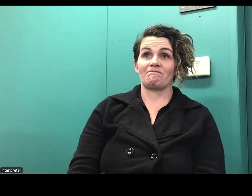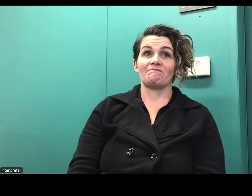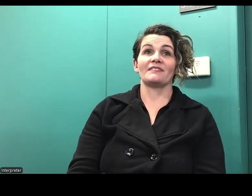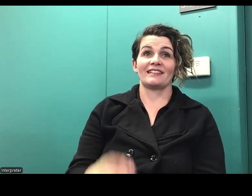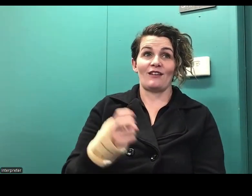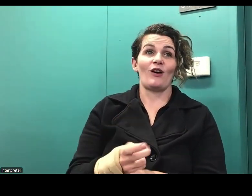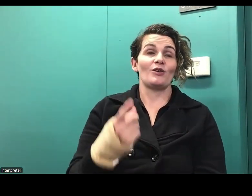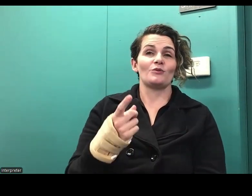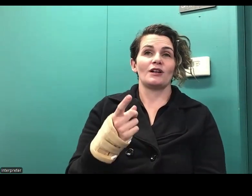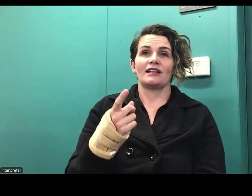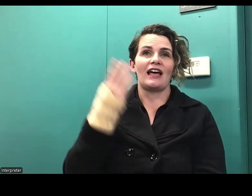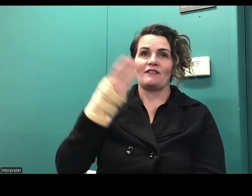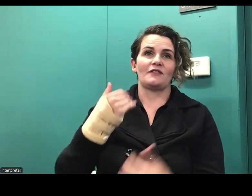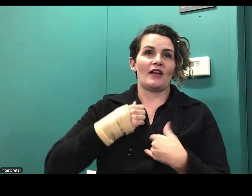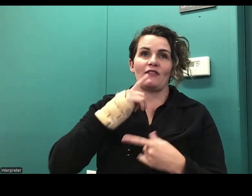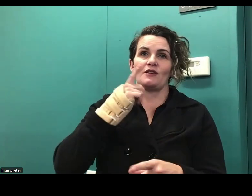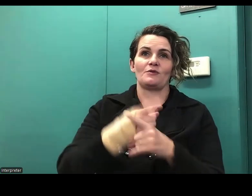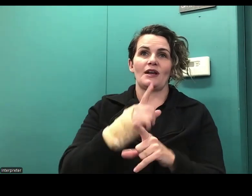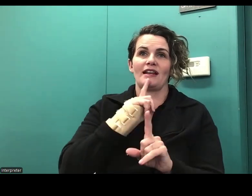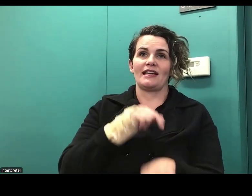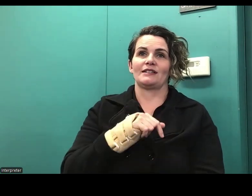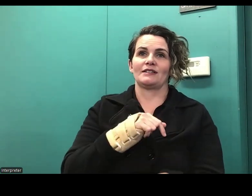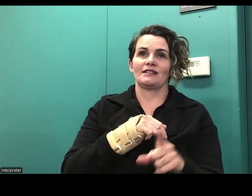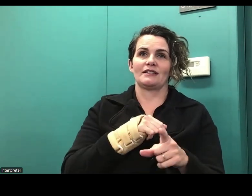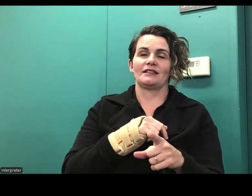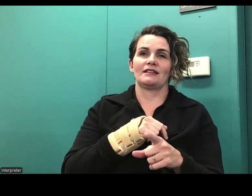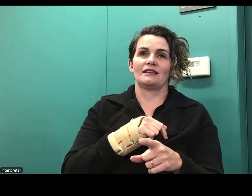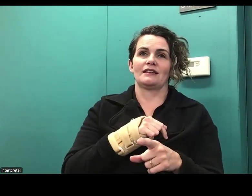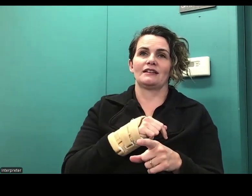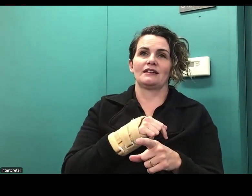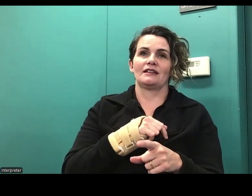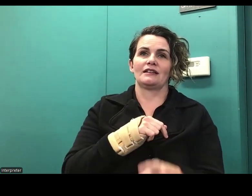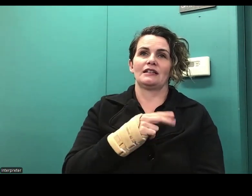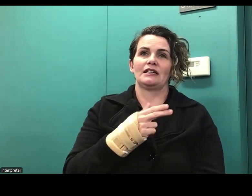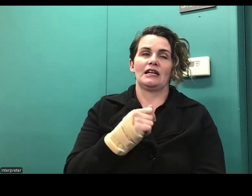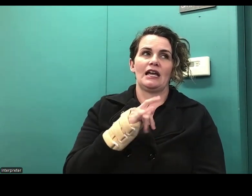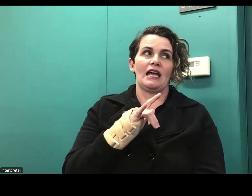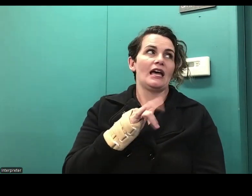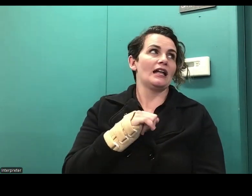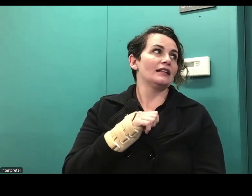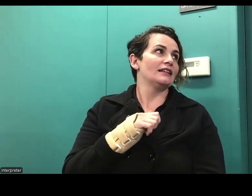got it so far, but I just want you to know. I'm like, there you go.